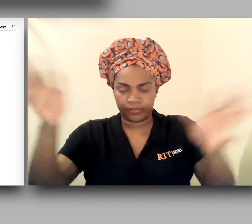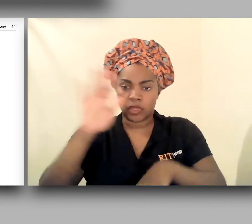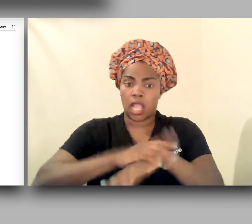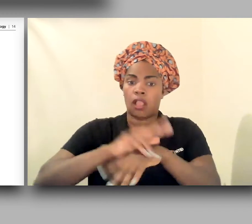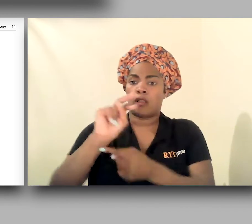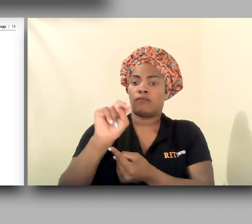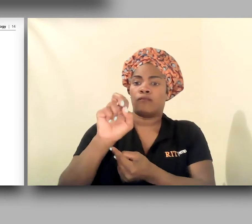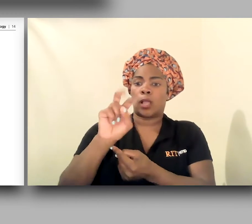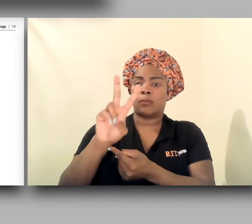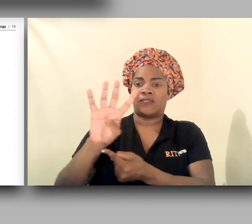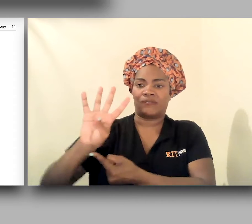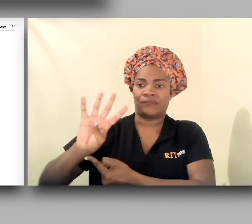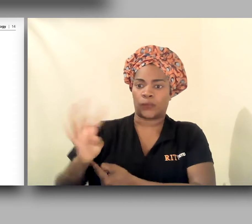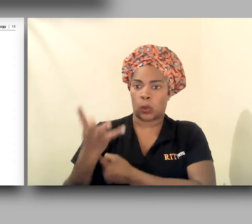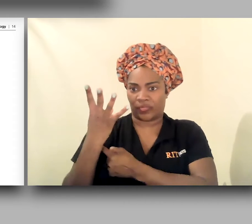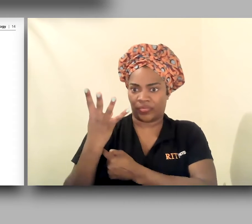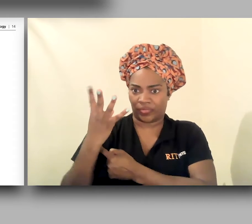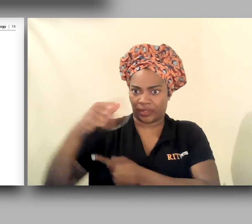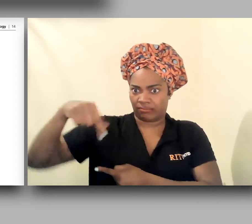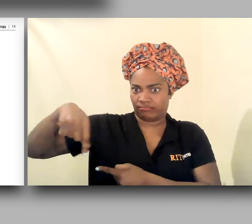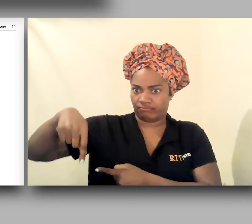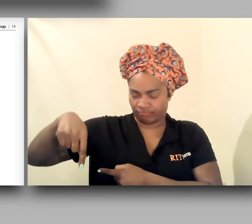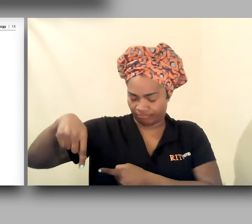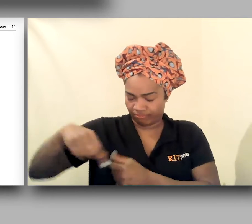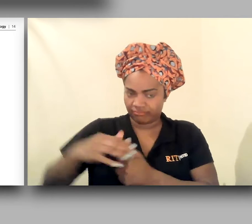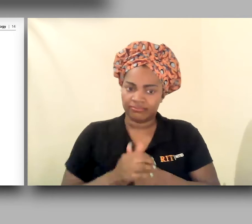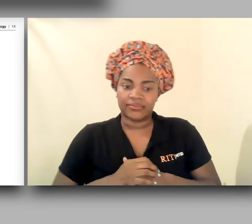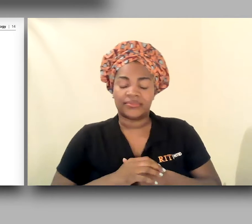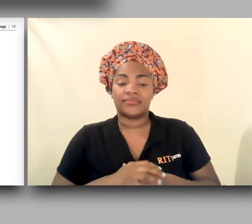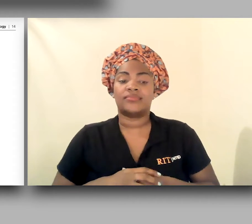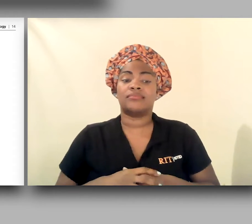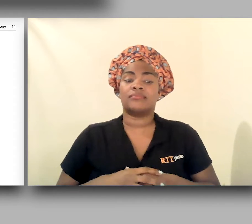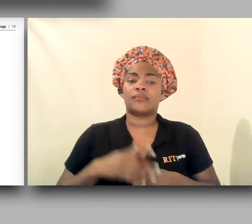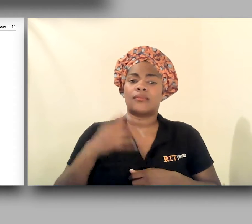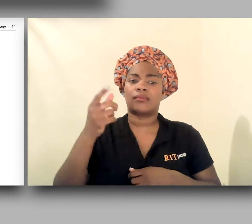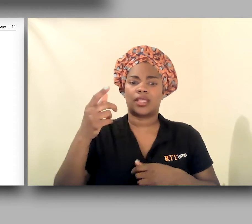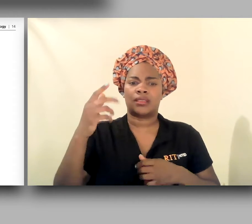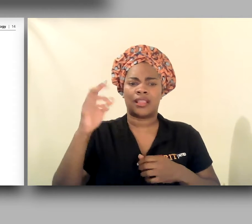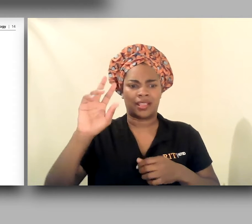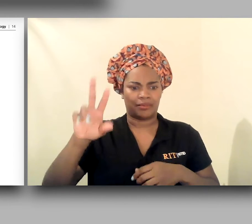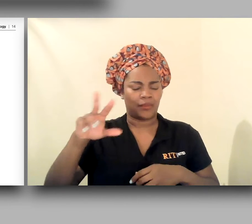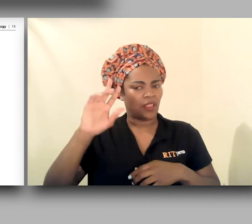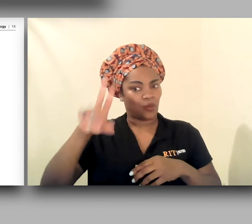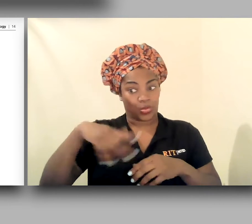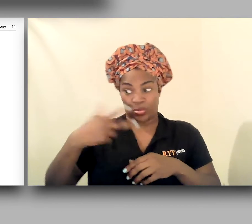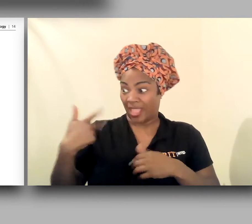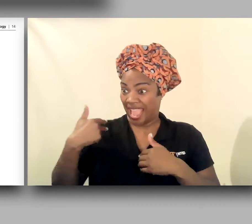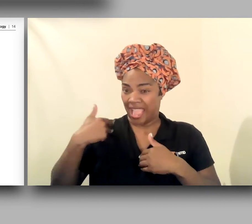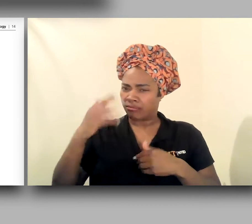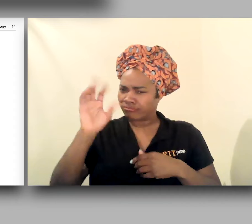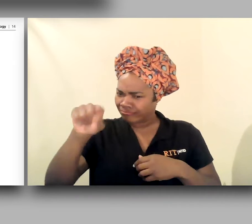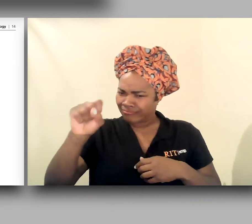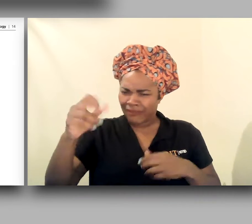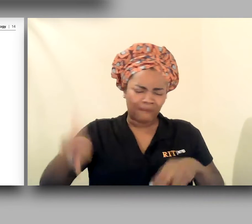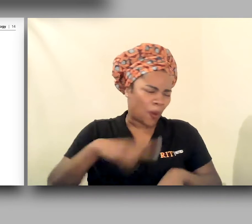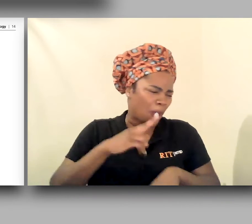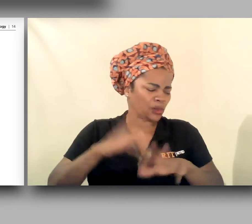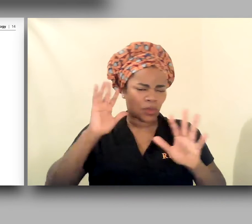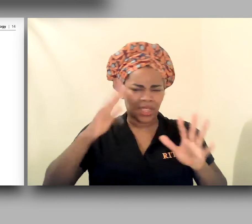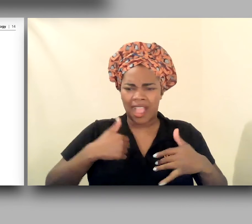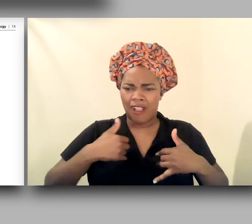this competition. And that will happen November 4th. Of course, we have prizes.